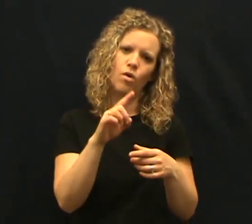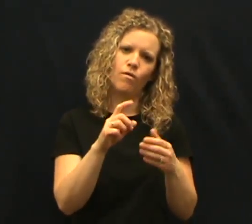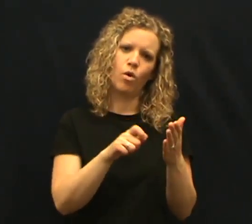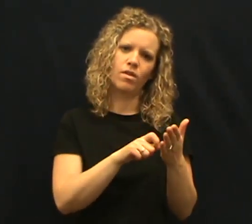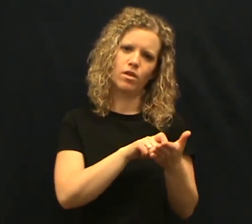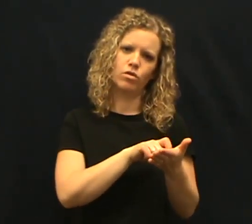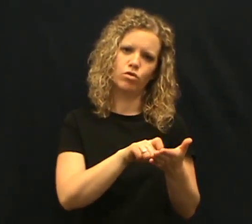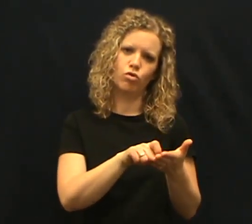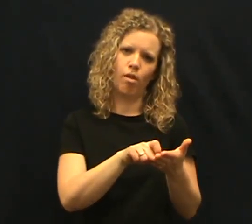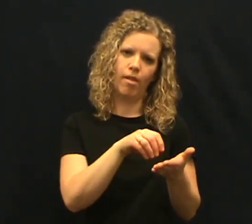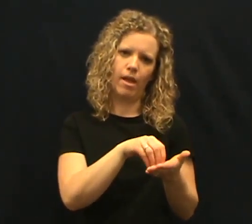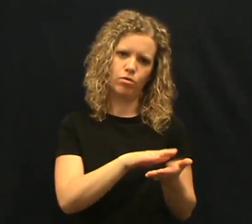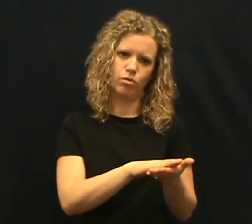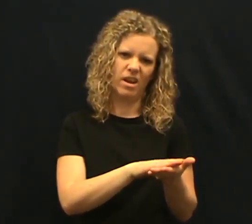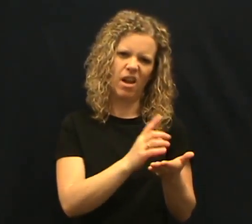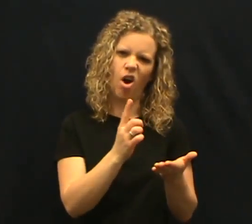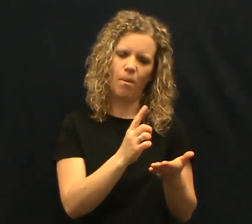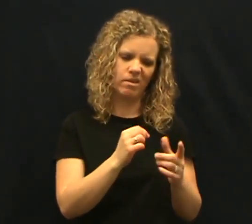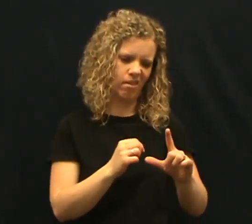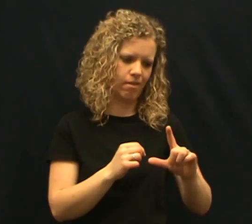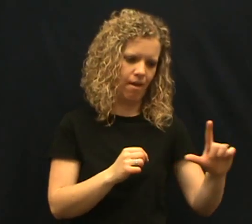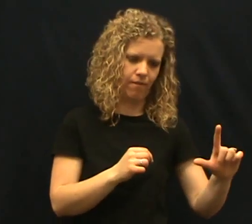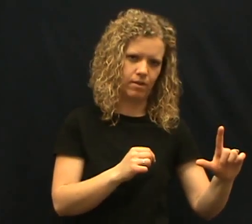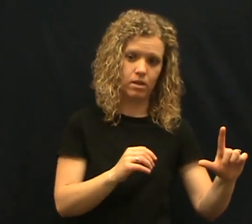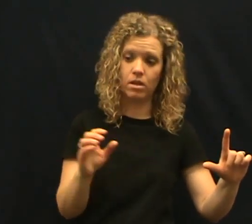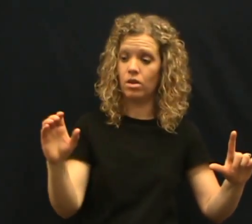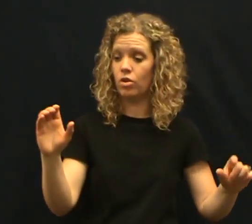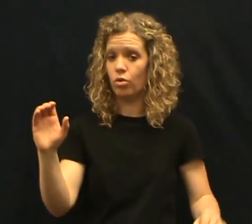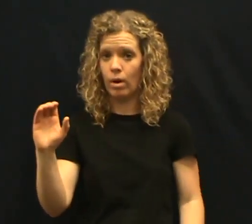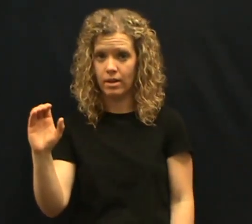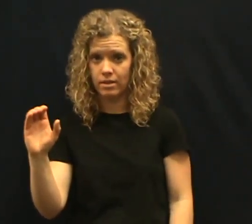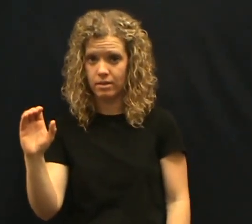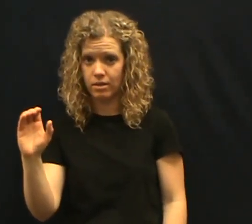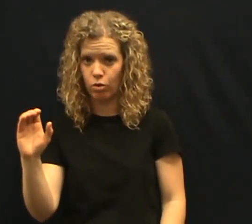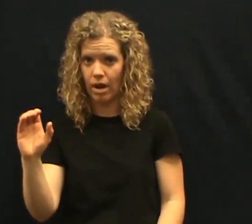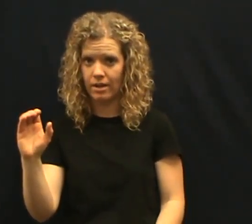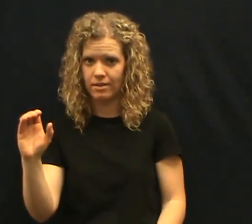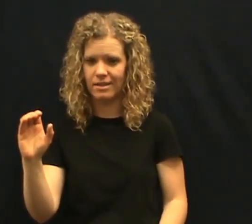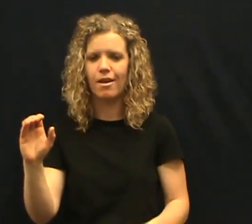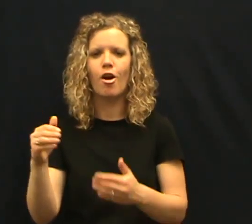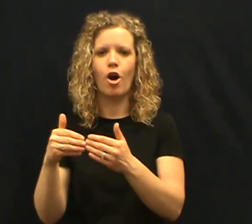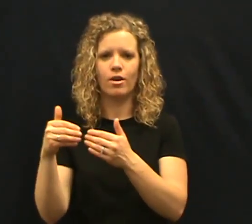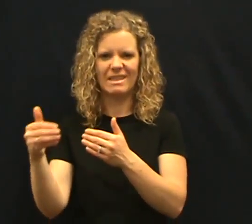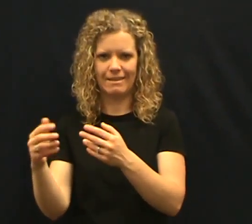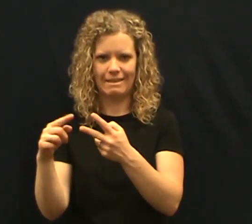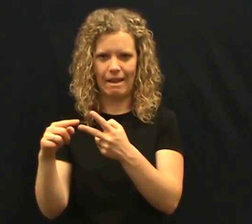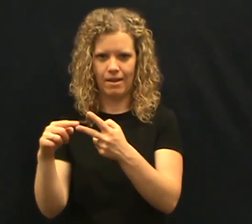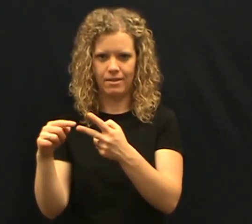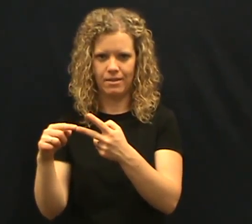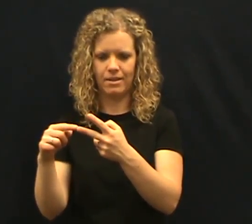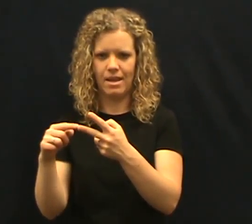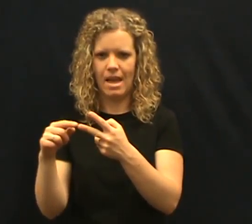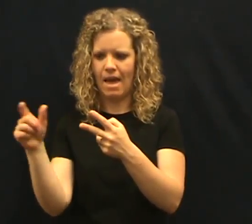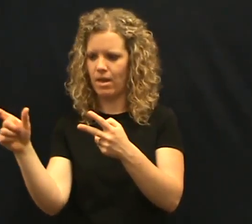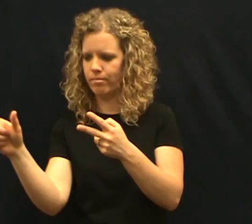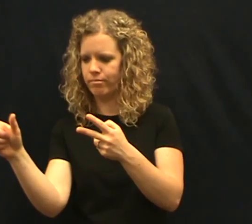the left, indented to the left. The credits then always follow the debits in your journal entry, and they're indented to the right. So